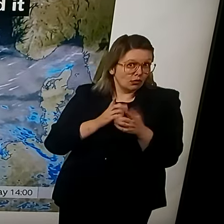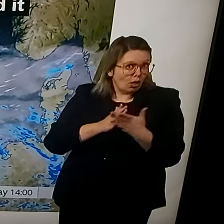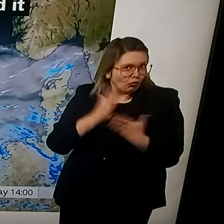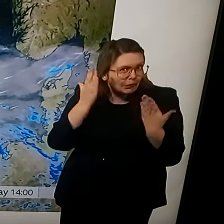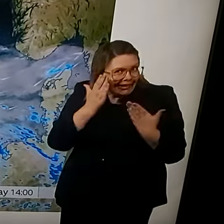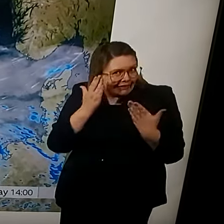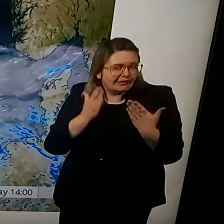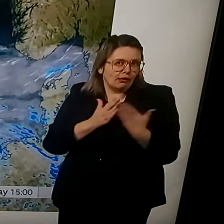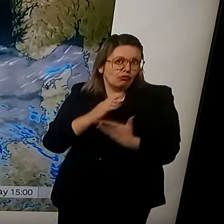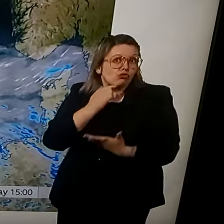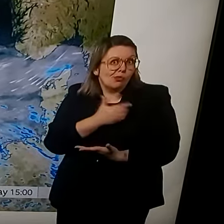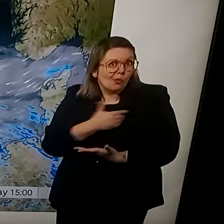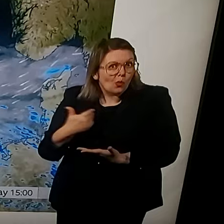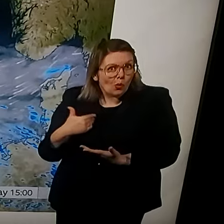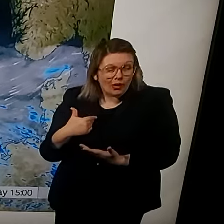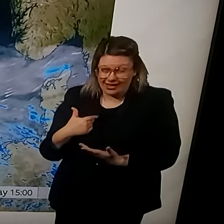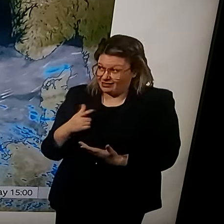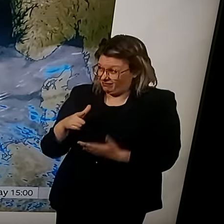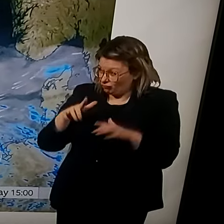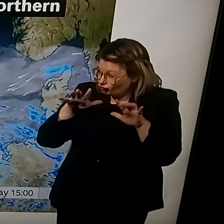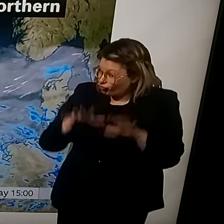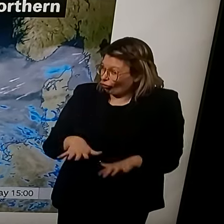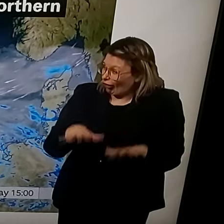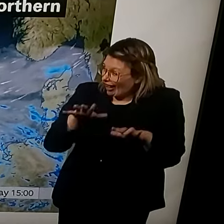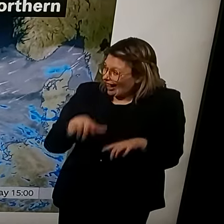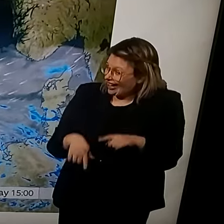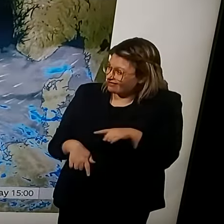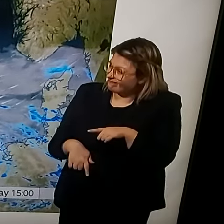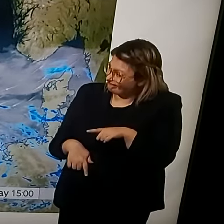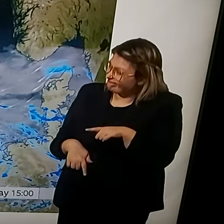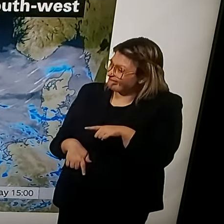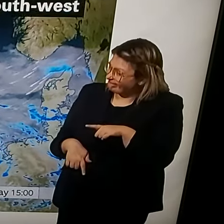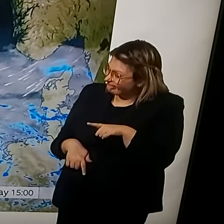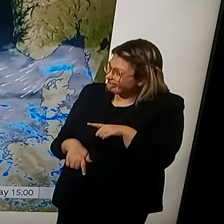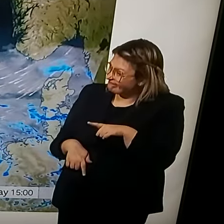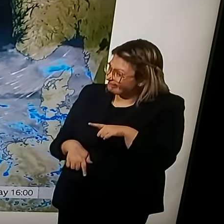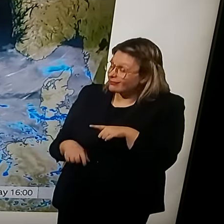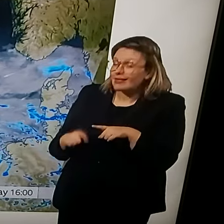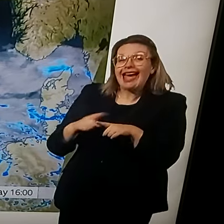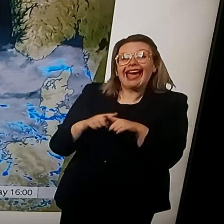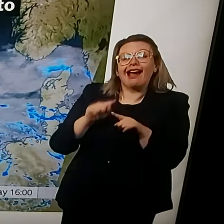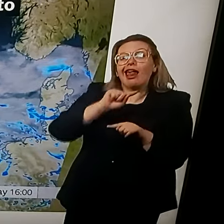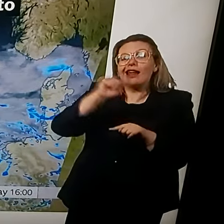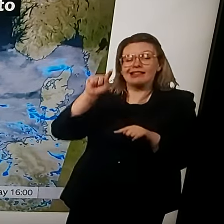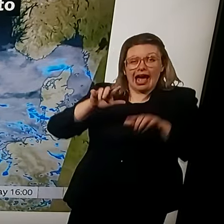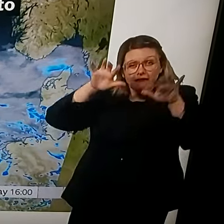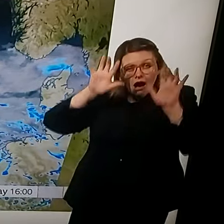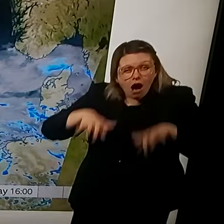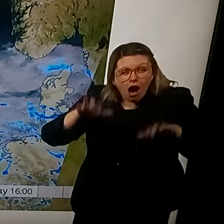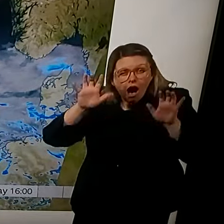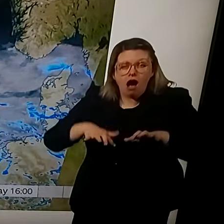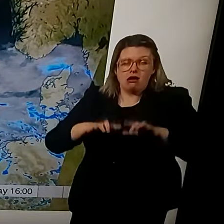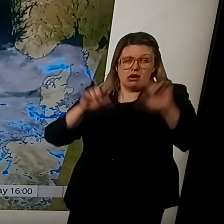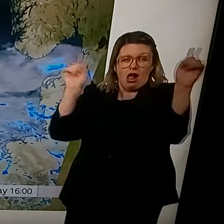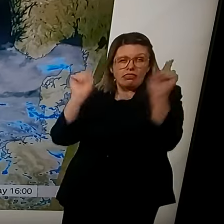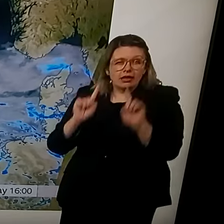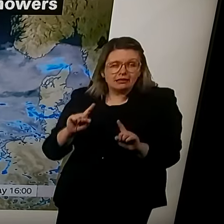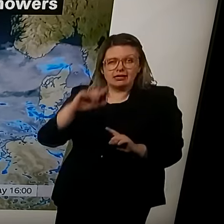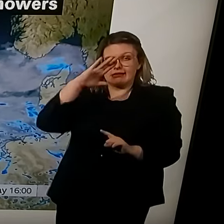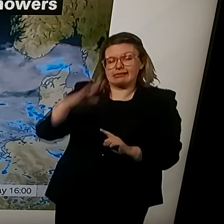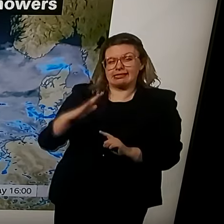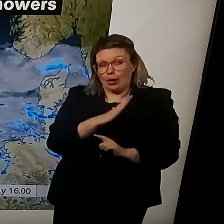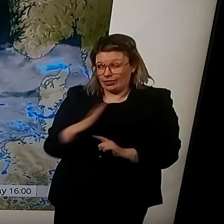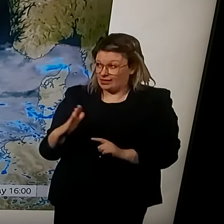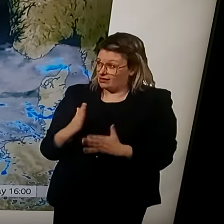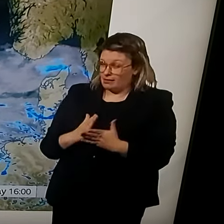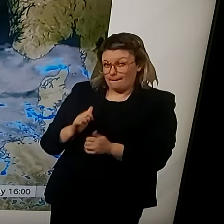and tomorrow as well. So water's in force, lots of showers and pressure, of course, of England, so it's plenty of water across the south. With the best